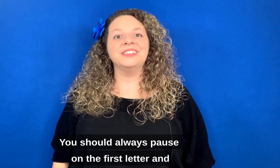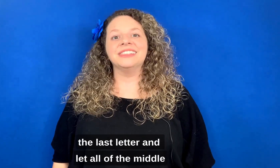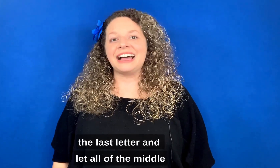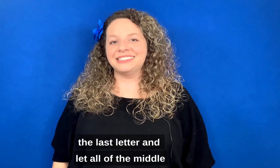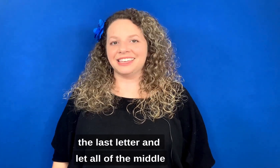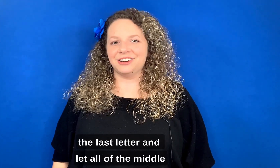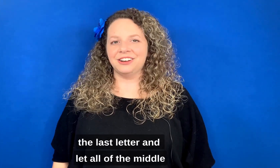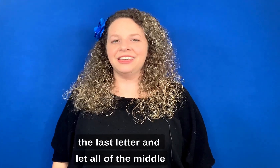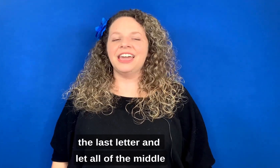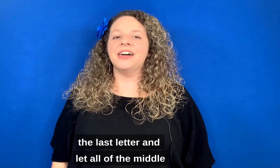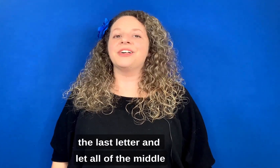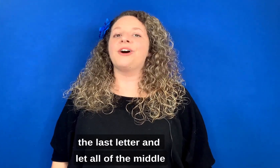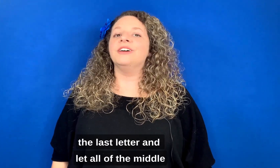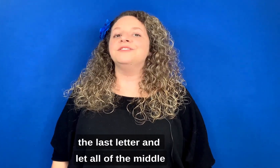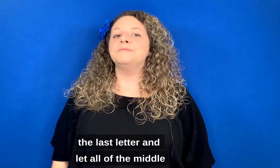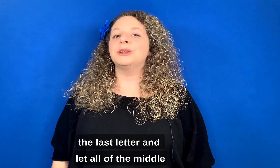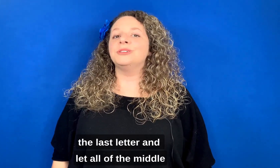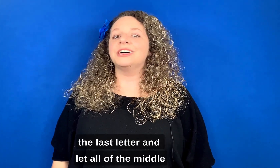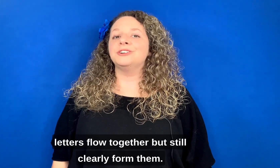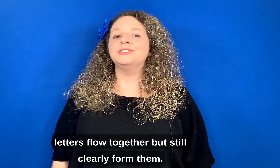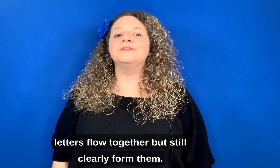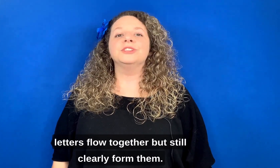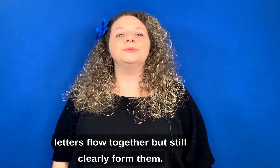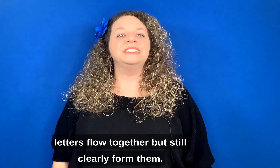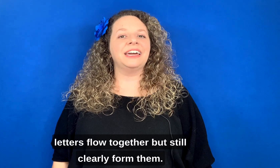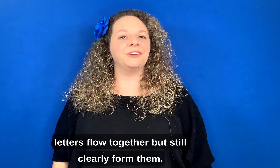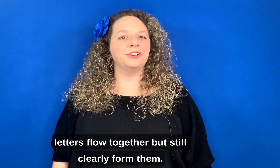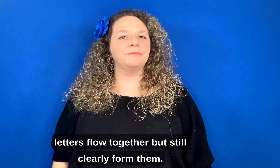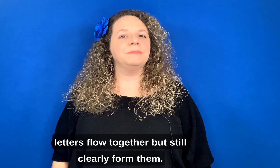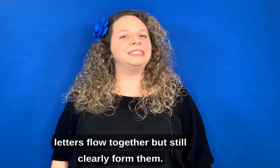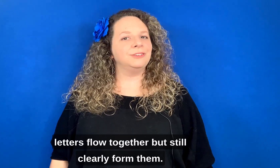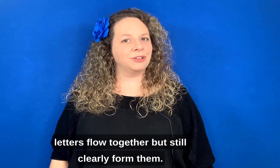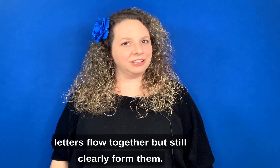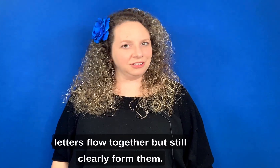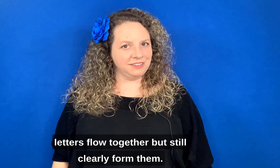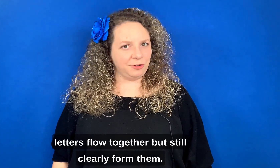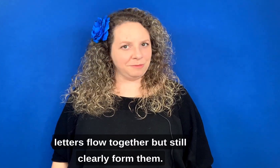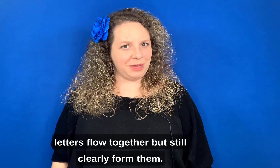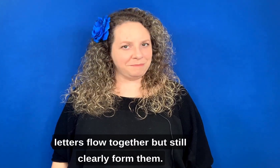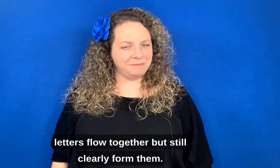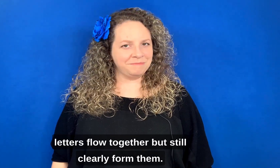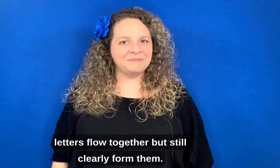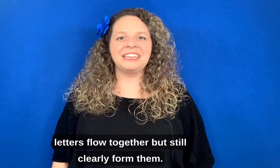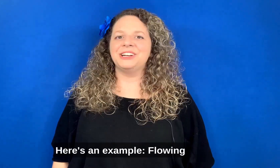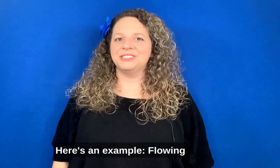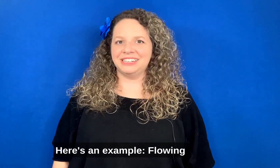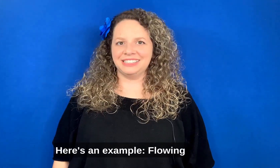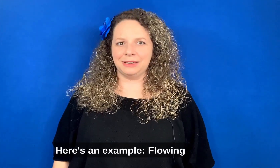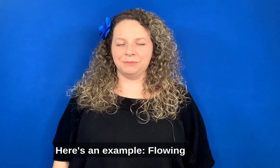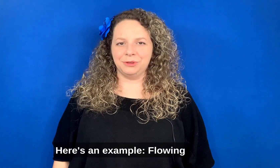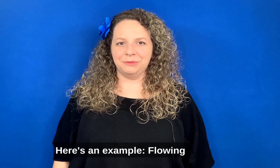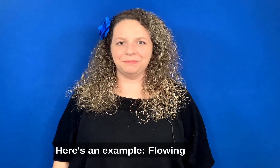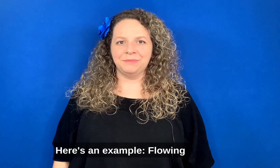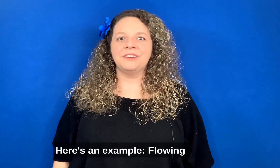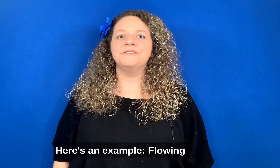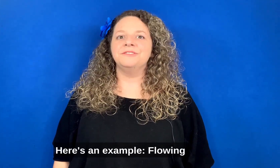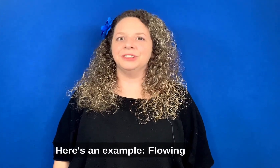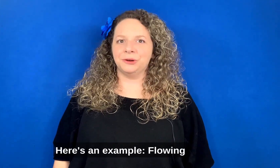the last letter, and let all of the middle letters flow together but still clearly form them. Here's an example.